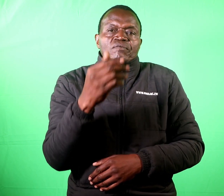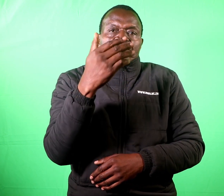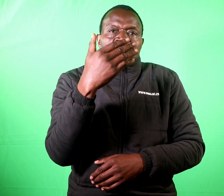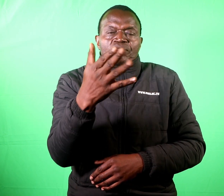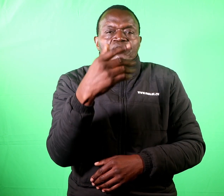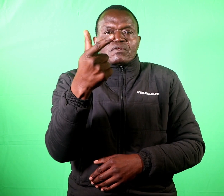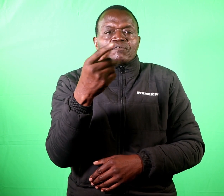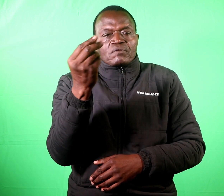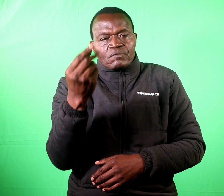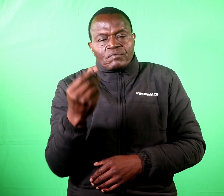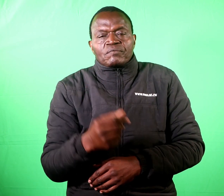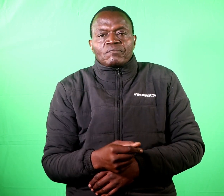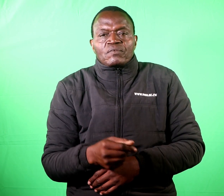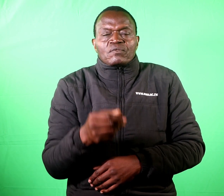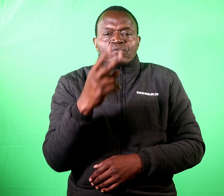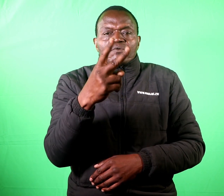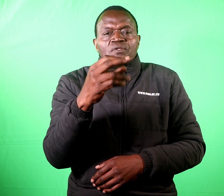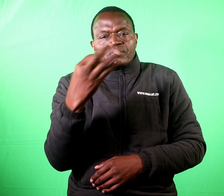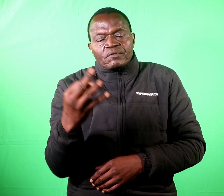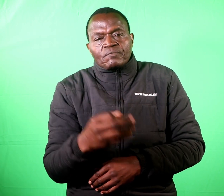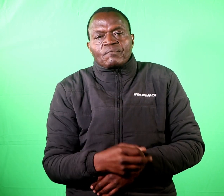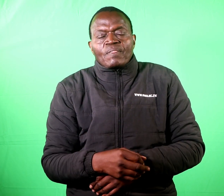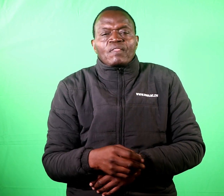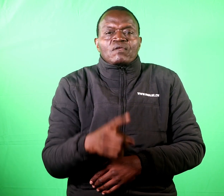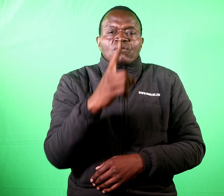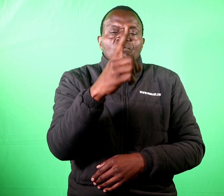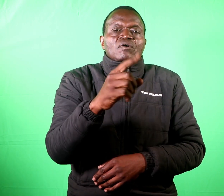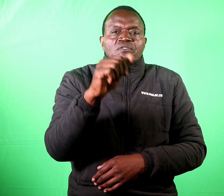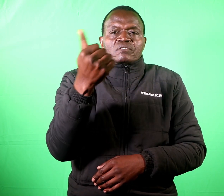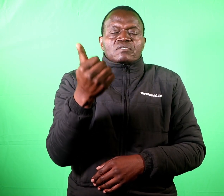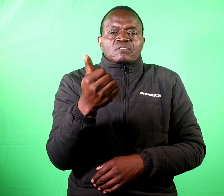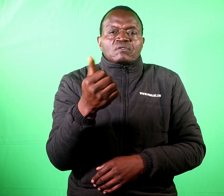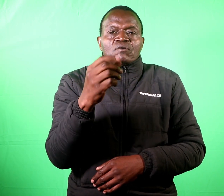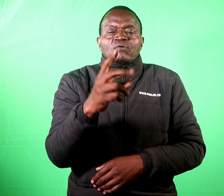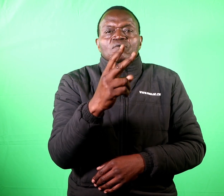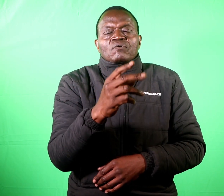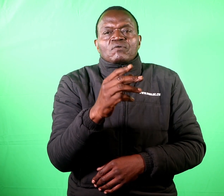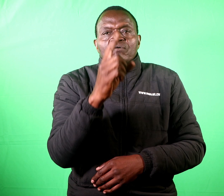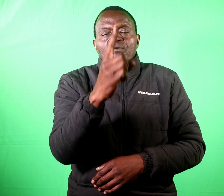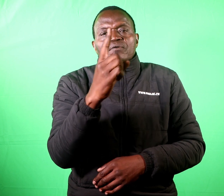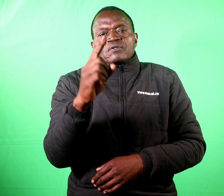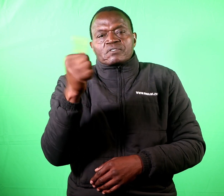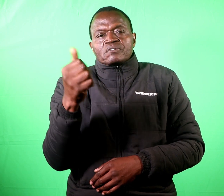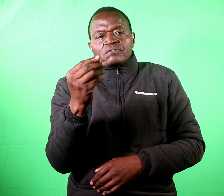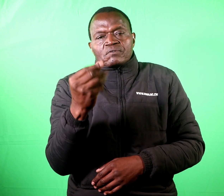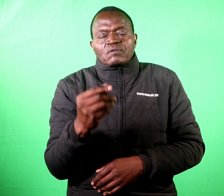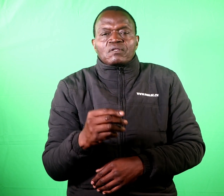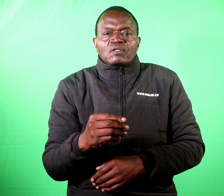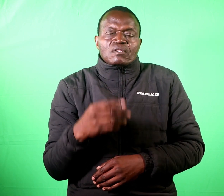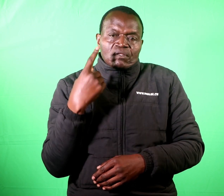$57, 2023, $116. There was an increase in